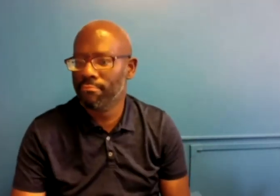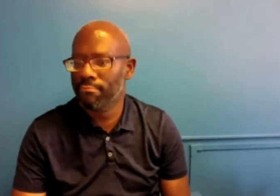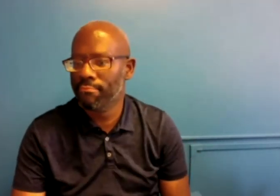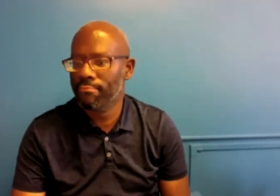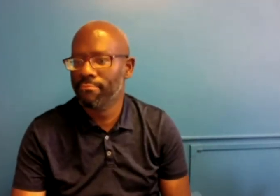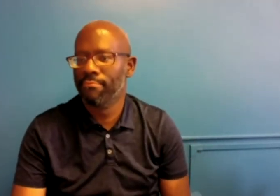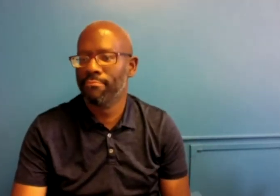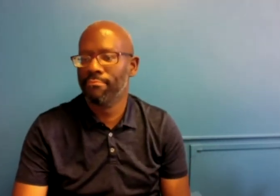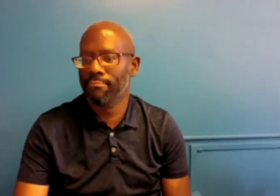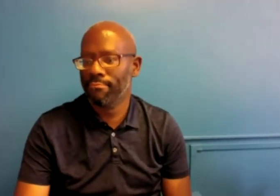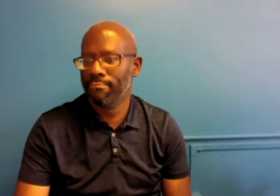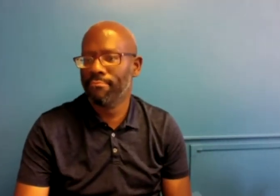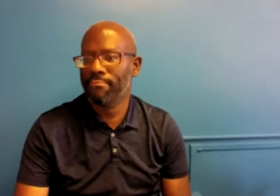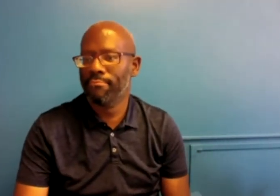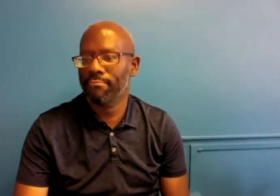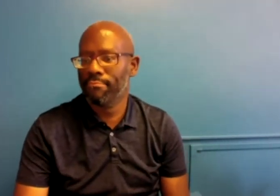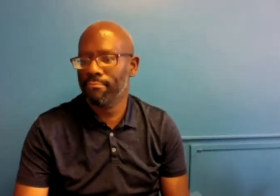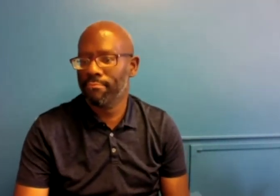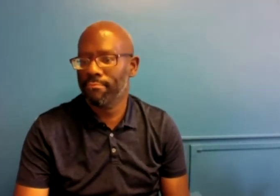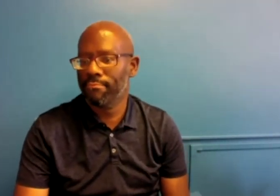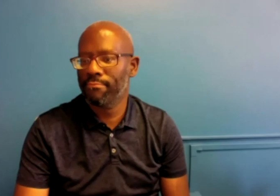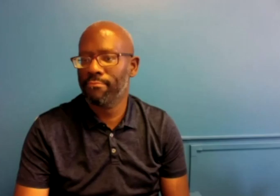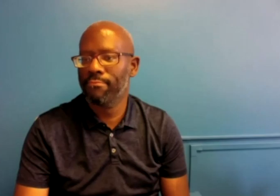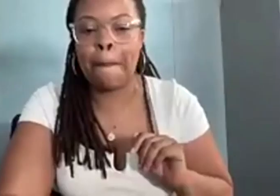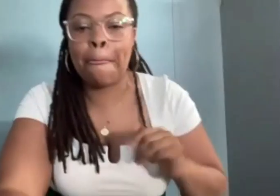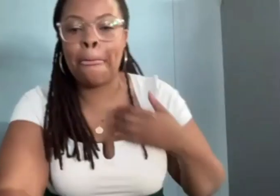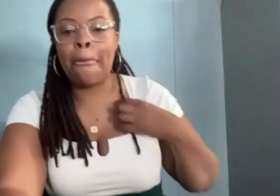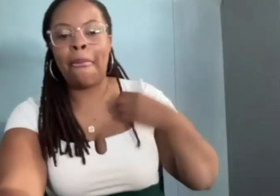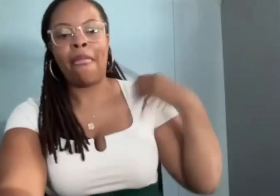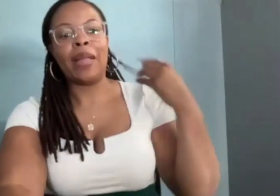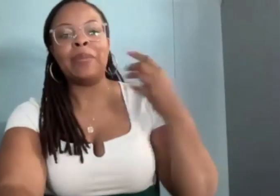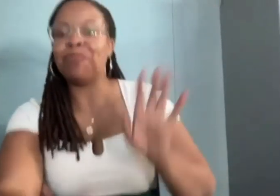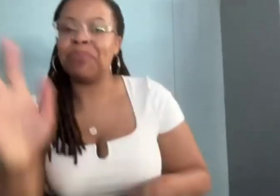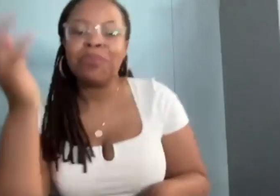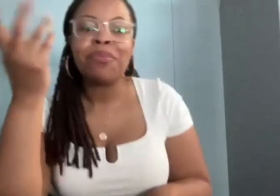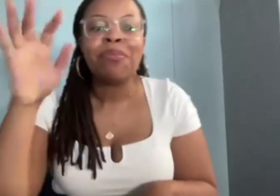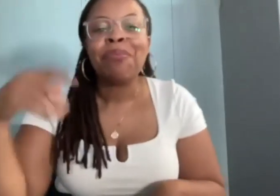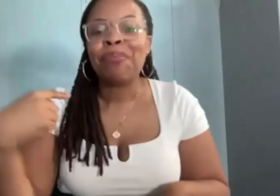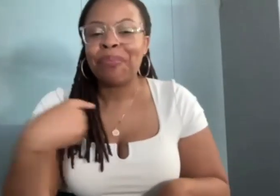perpetuate their white ideals. So, how do we address that?